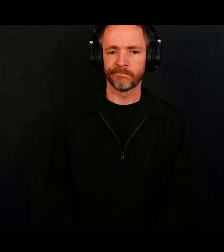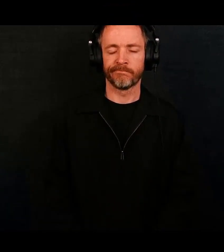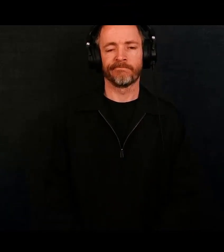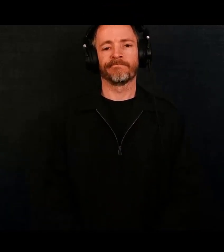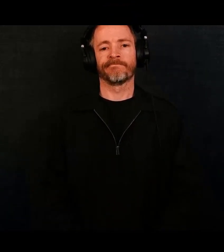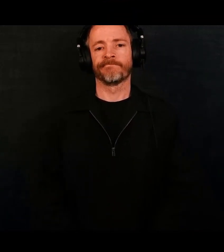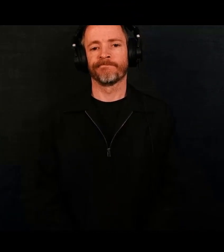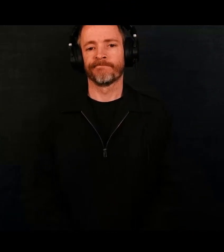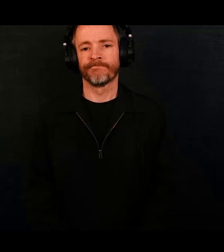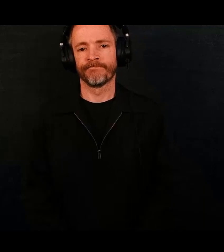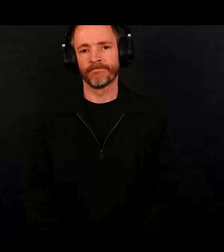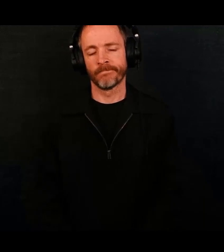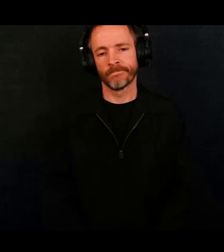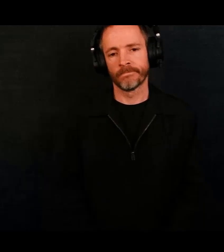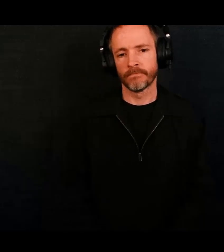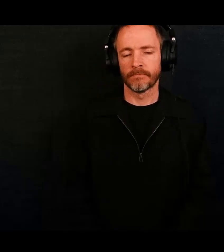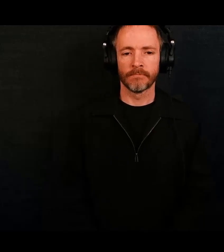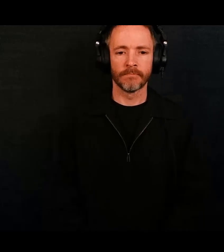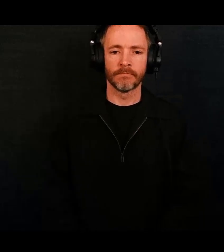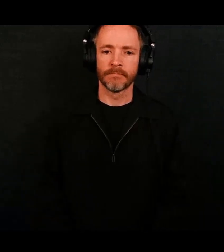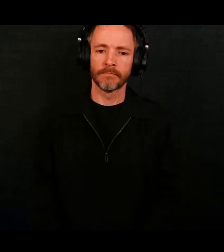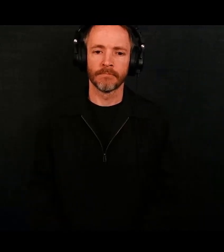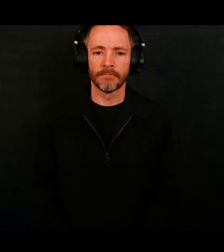Doop, doop, doop.